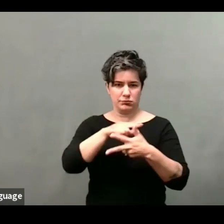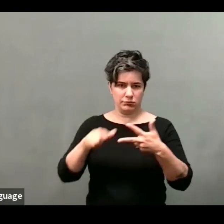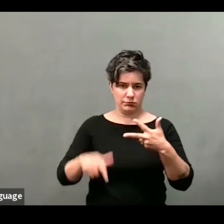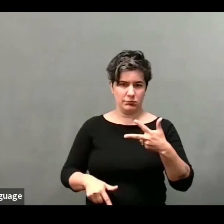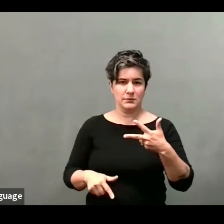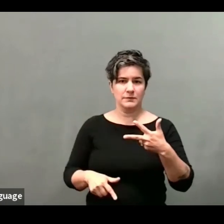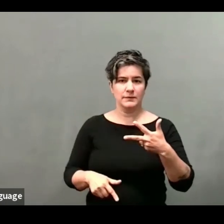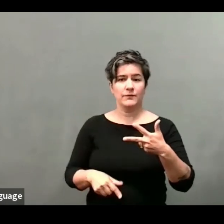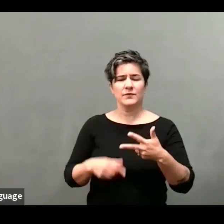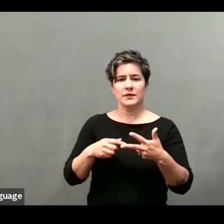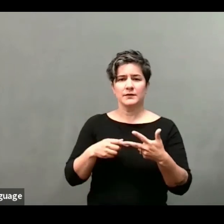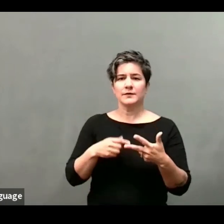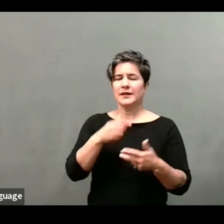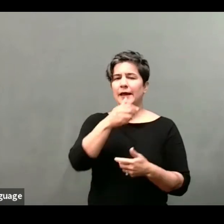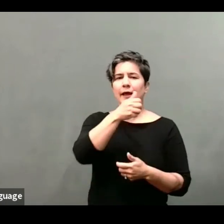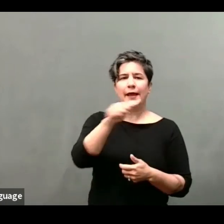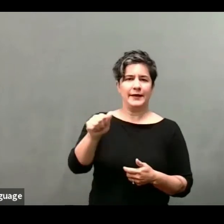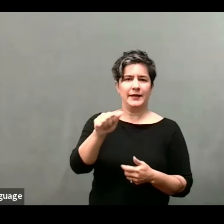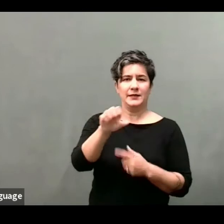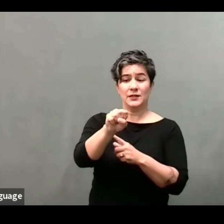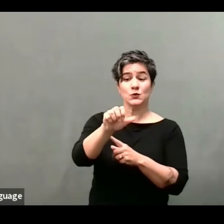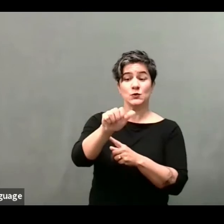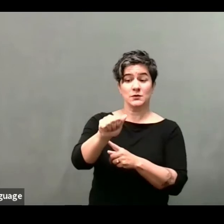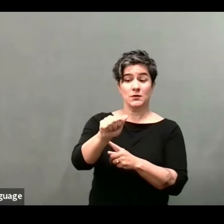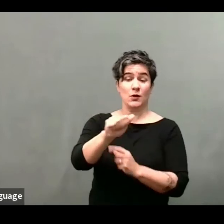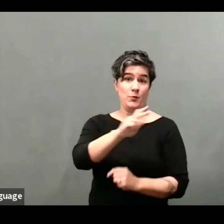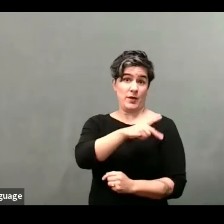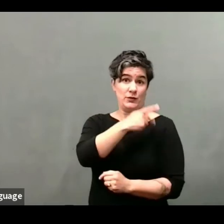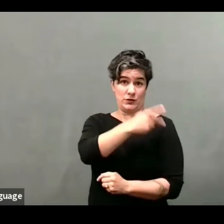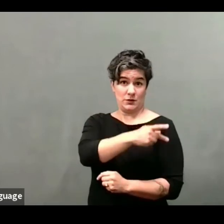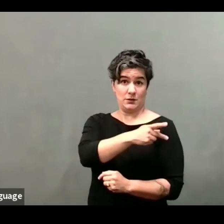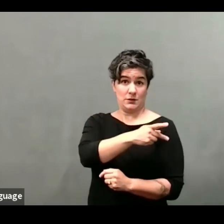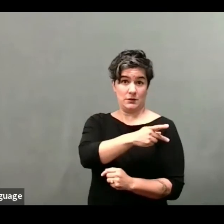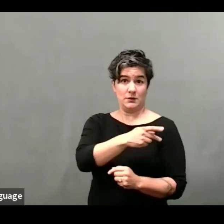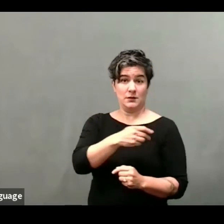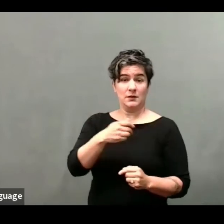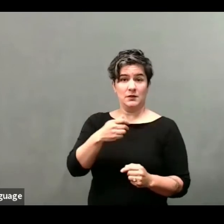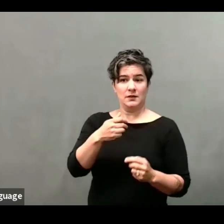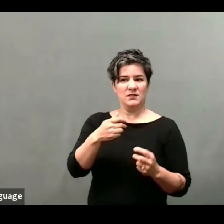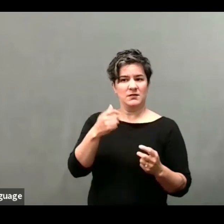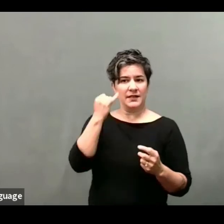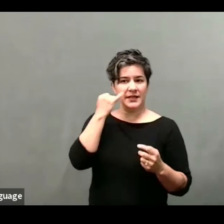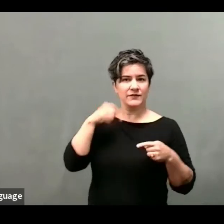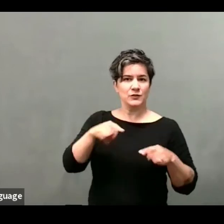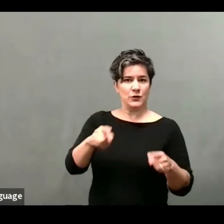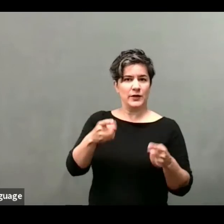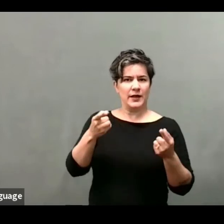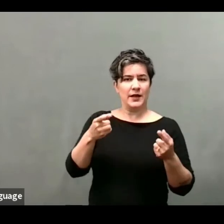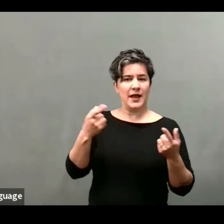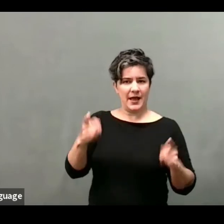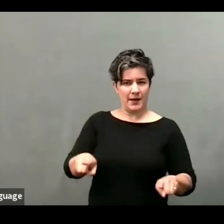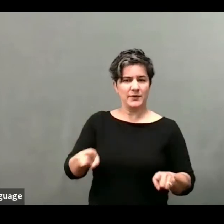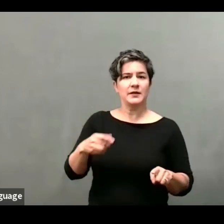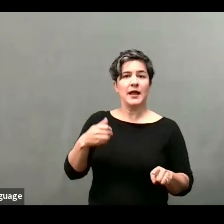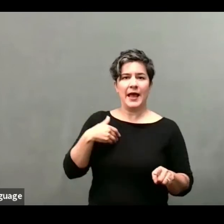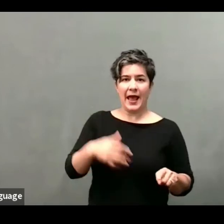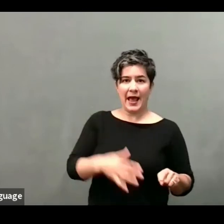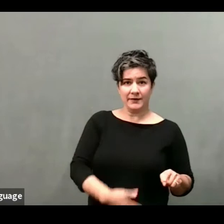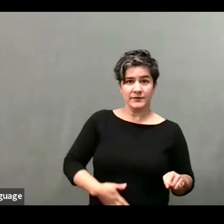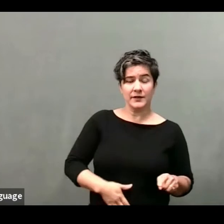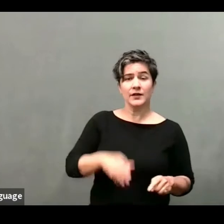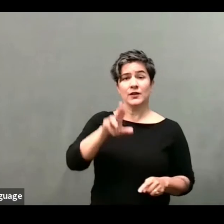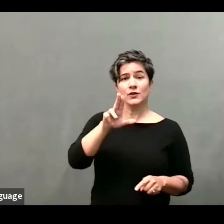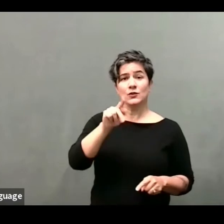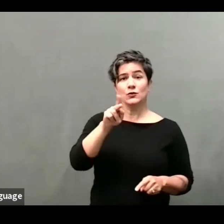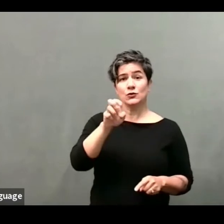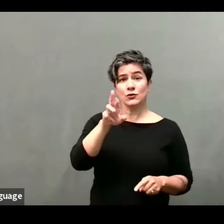any sexual assault patient who currently has a uterus should be screened for risk for